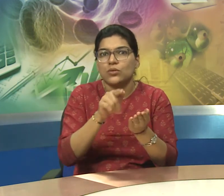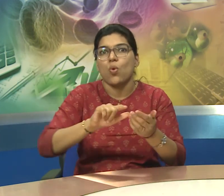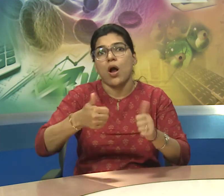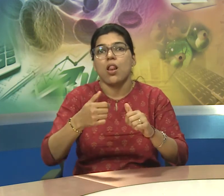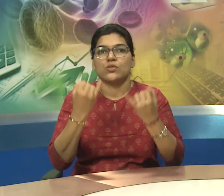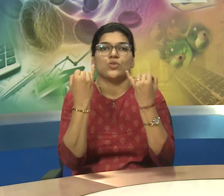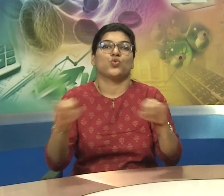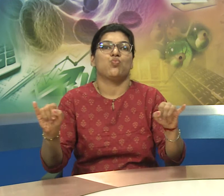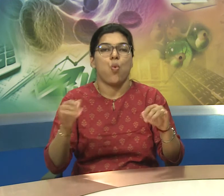Spoilage